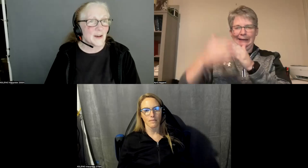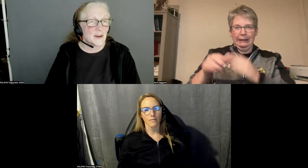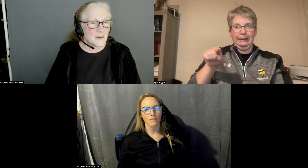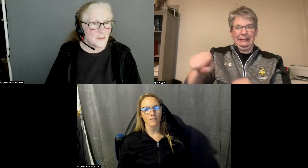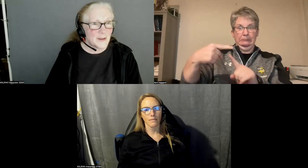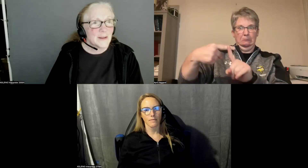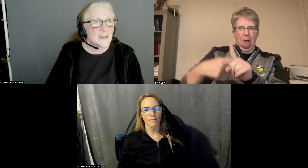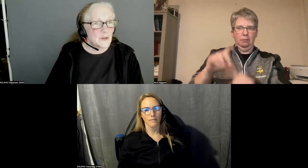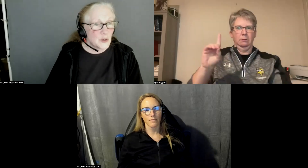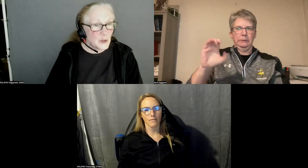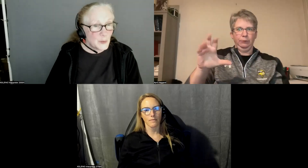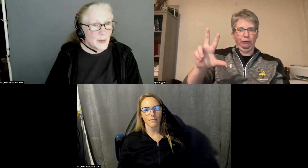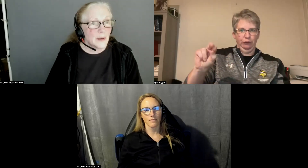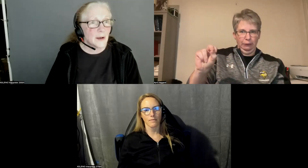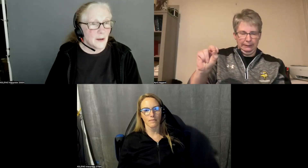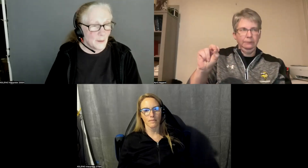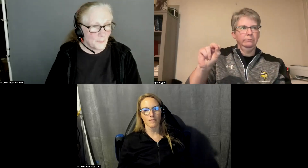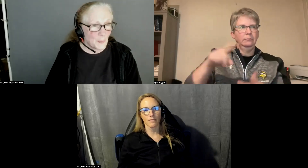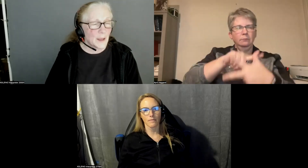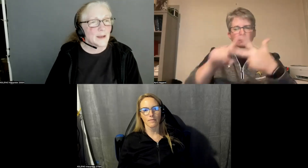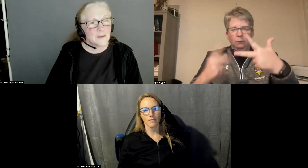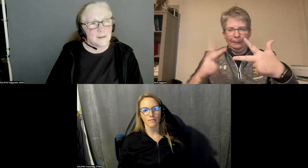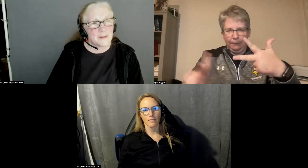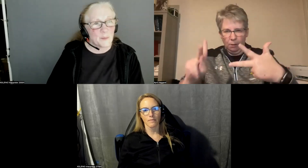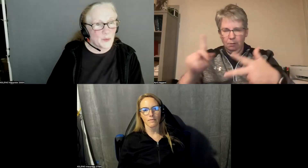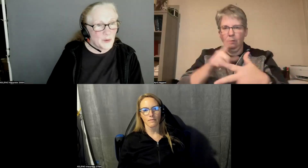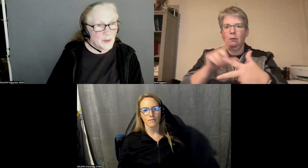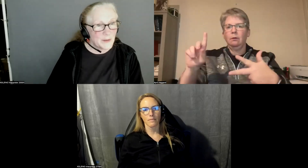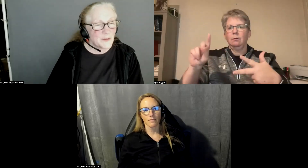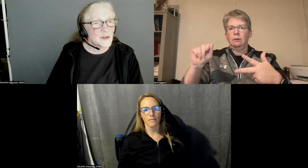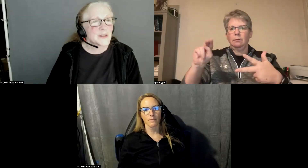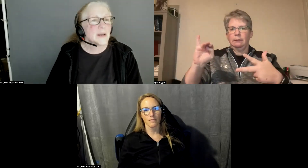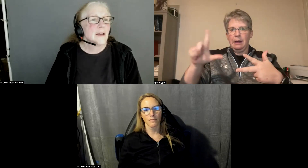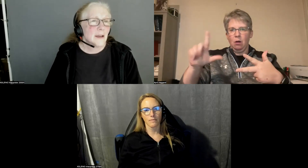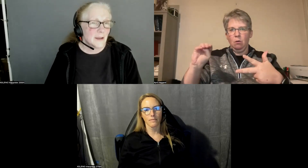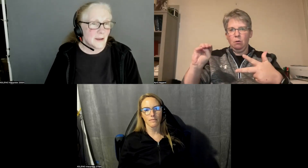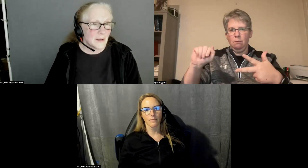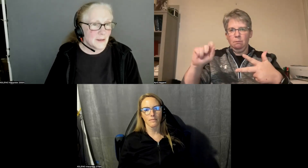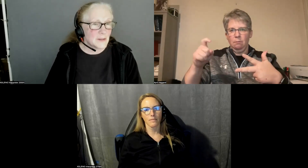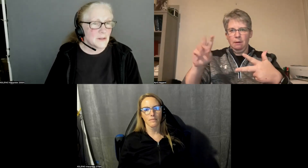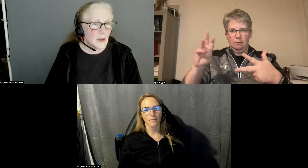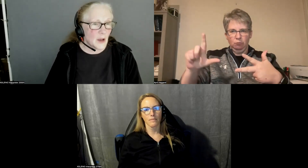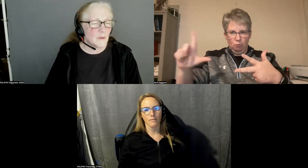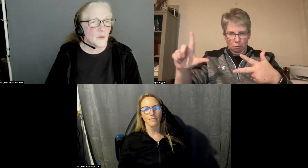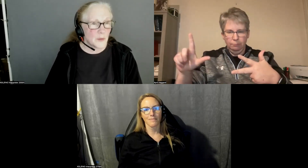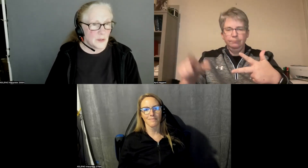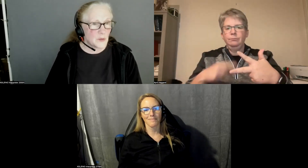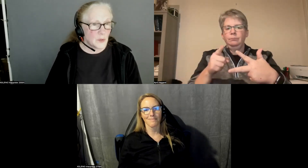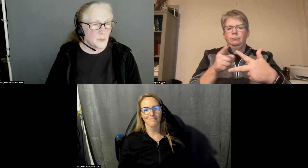end of the term at December 30th first, and for these